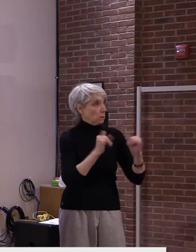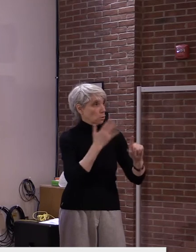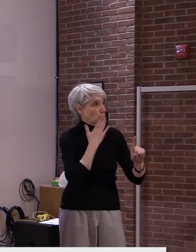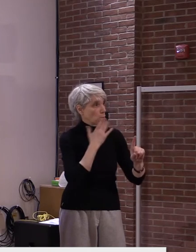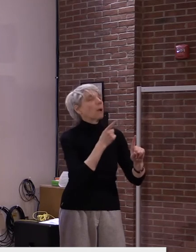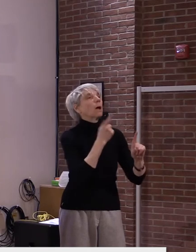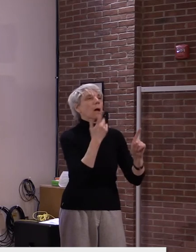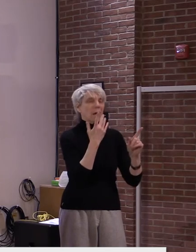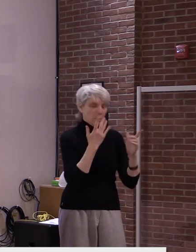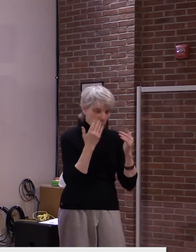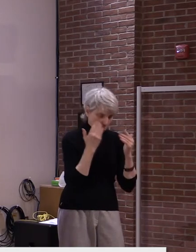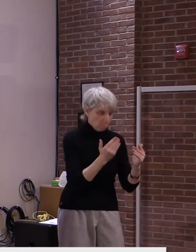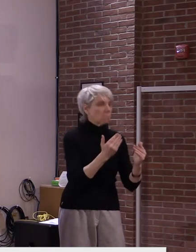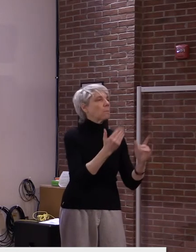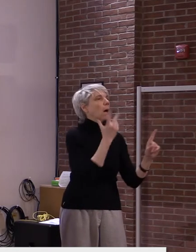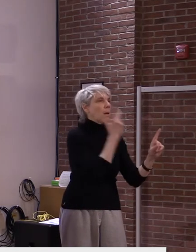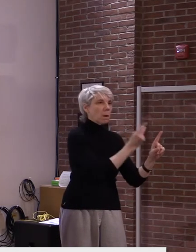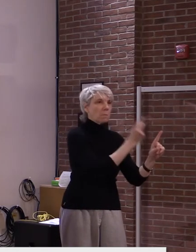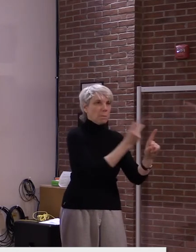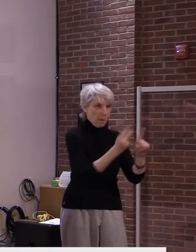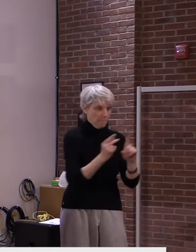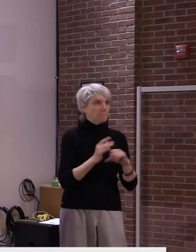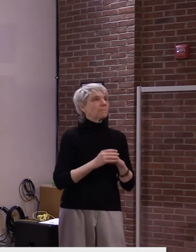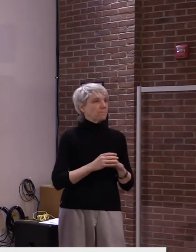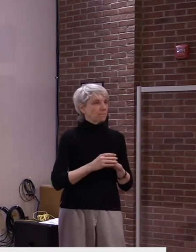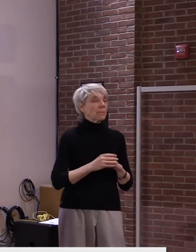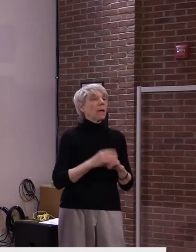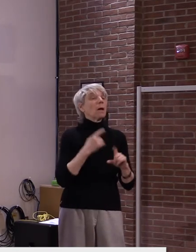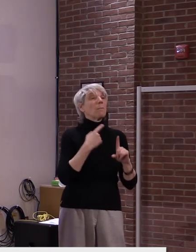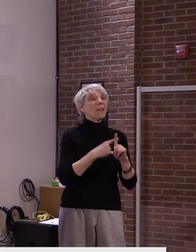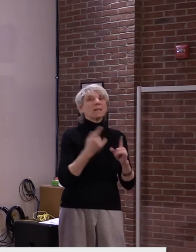We are now allocating doses.